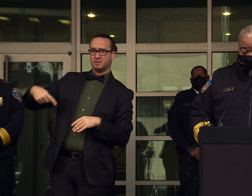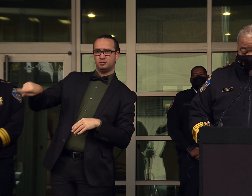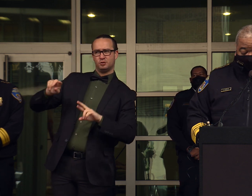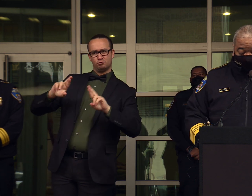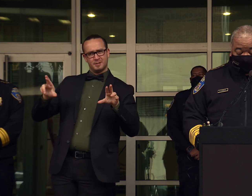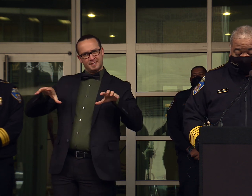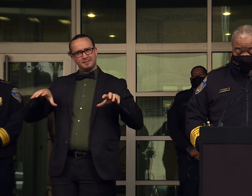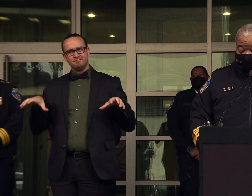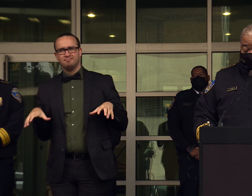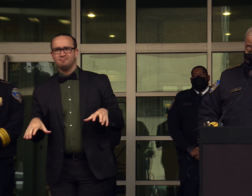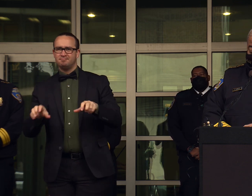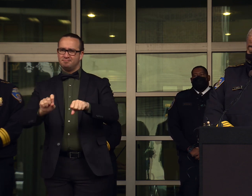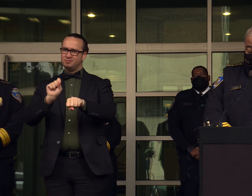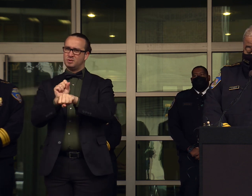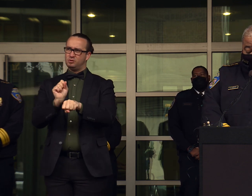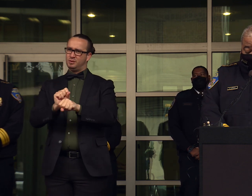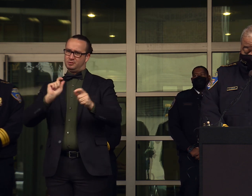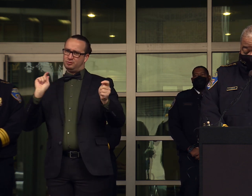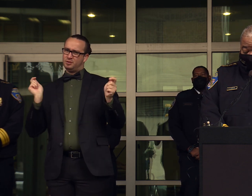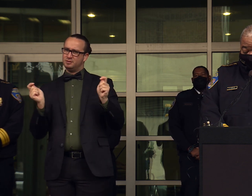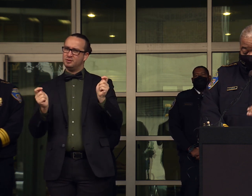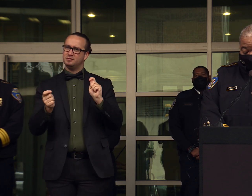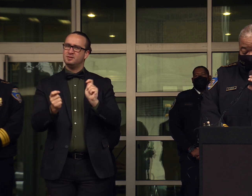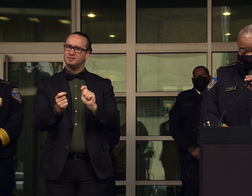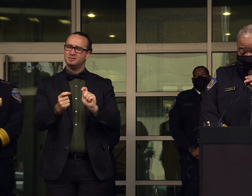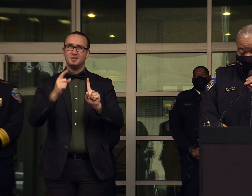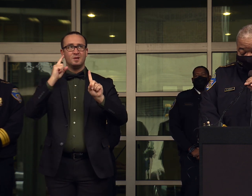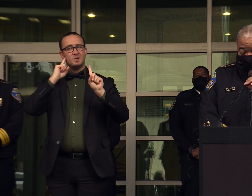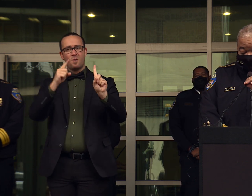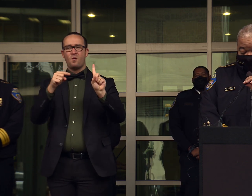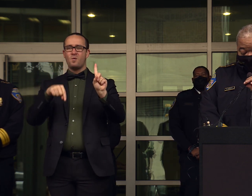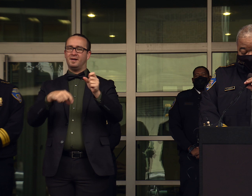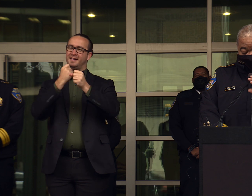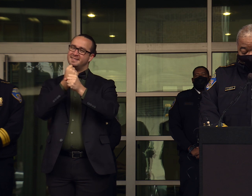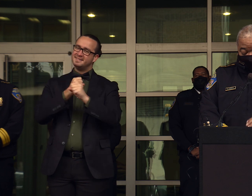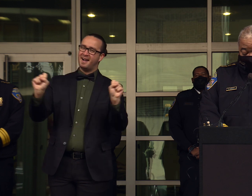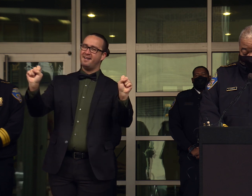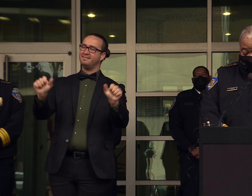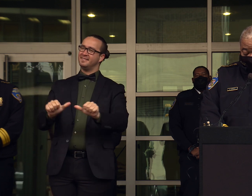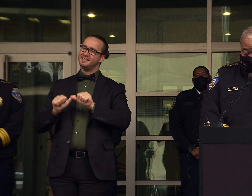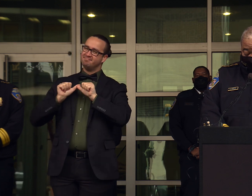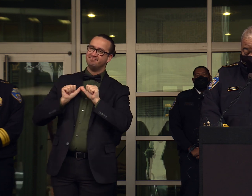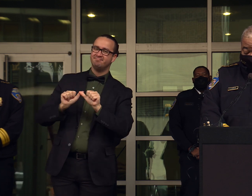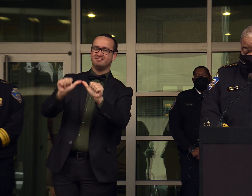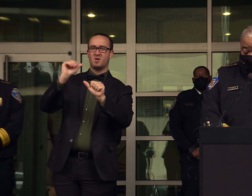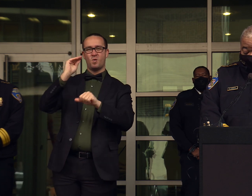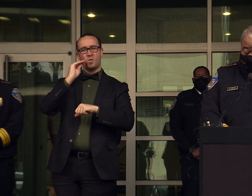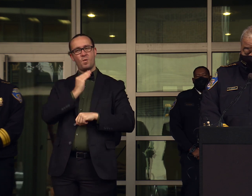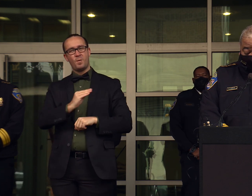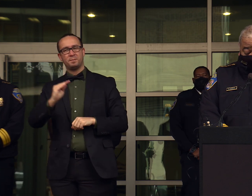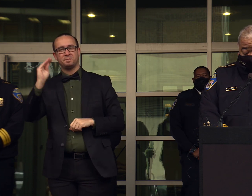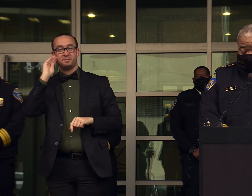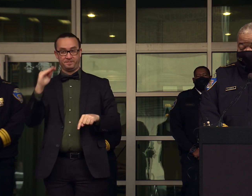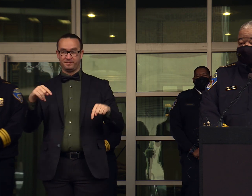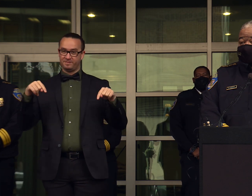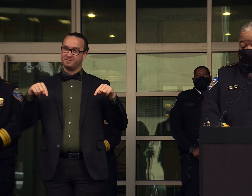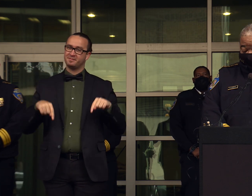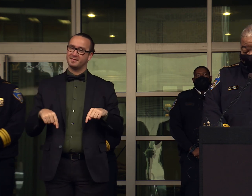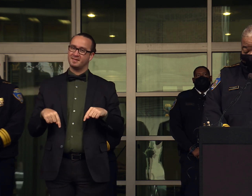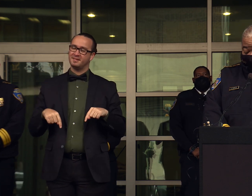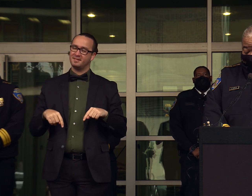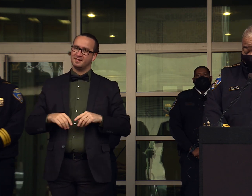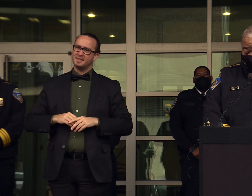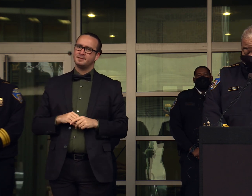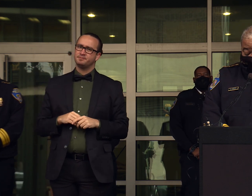departmental transformational plan in 2019, our department has implemented data-driven policing that focuses on using criminal